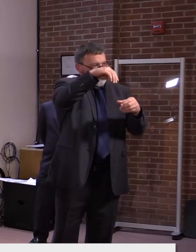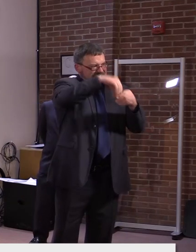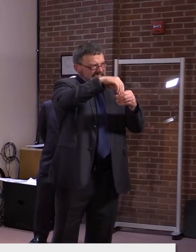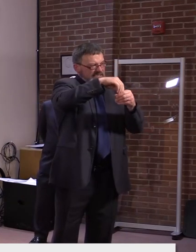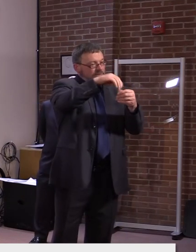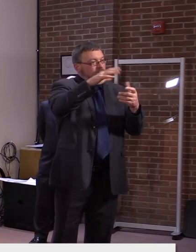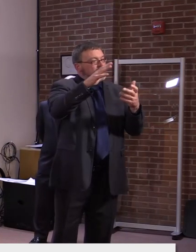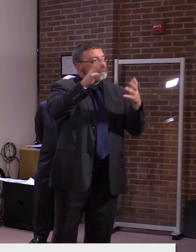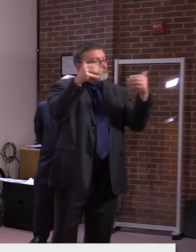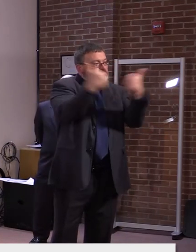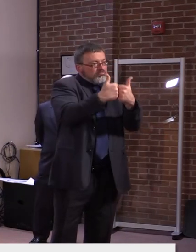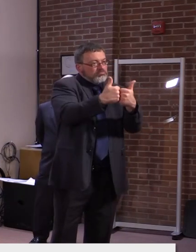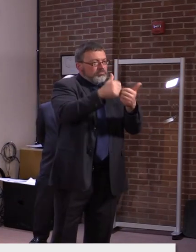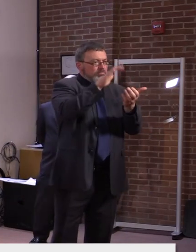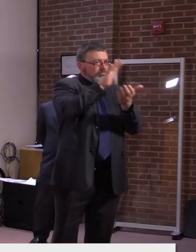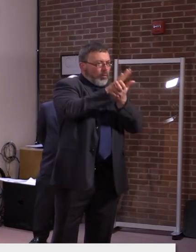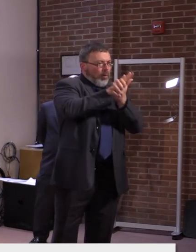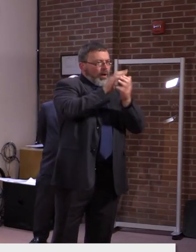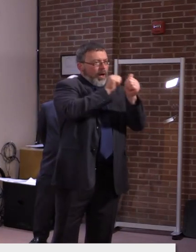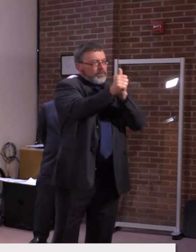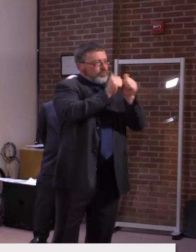under quarantine. Is that correct?